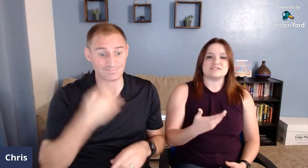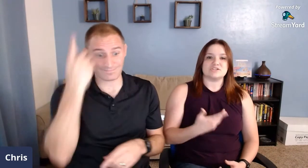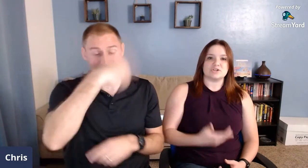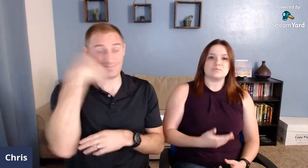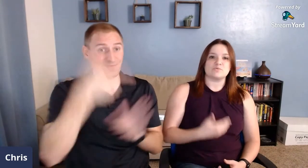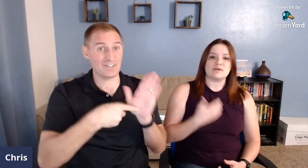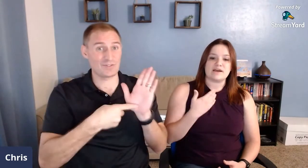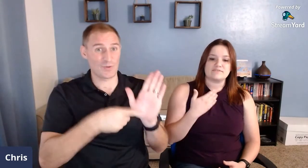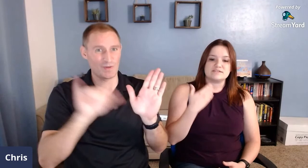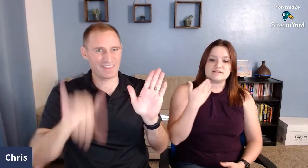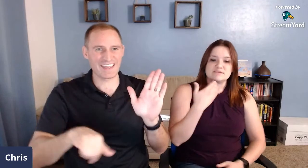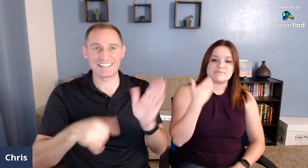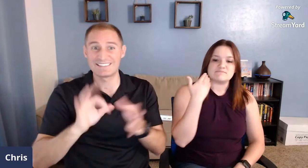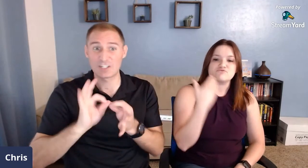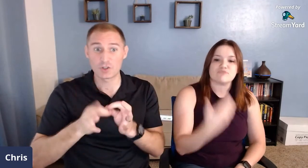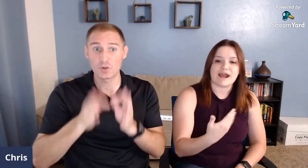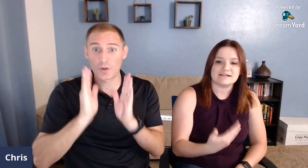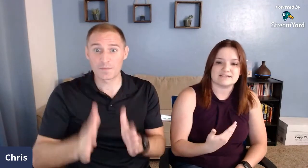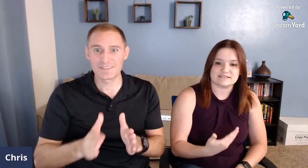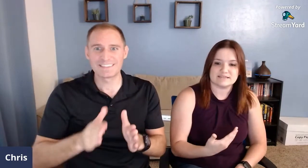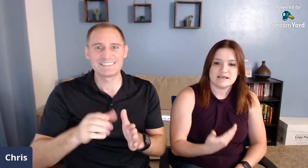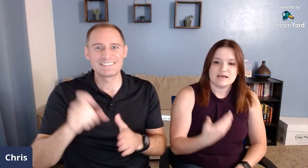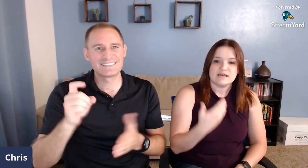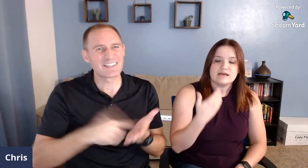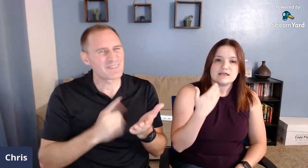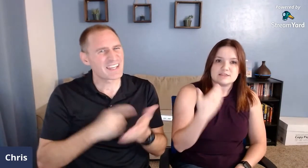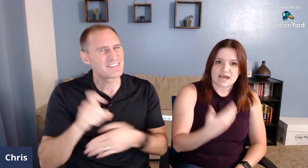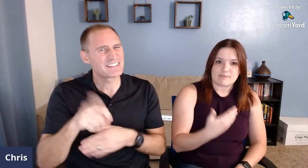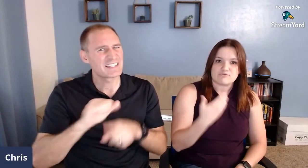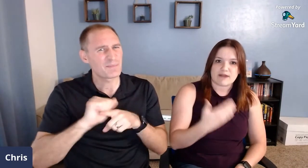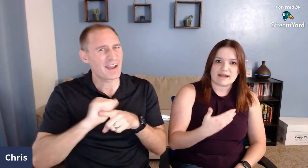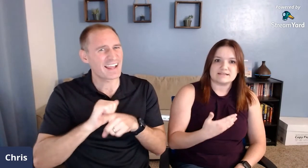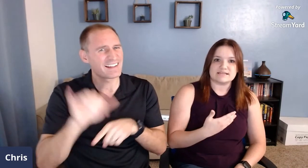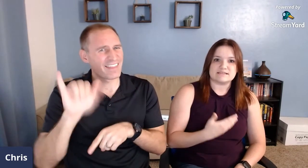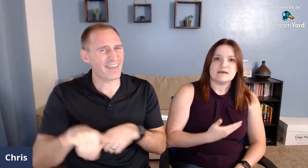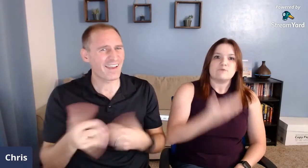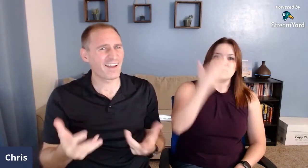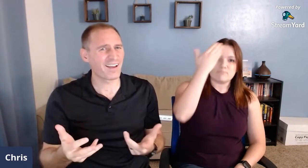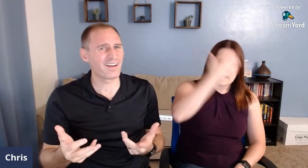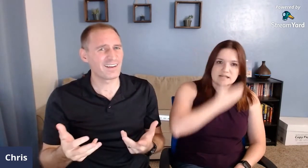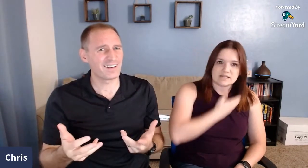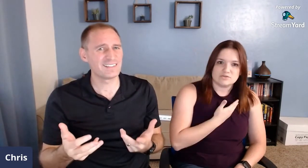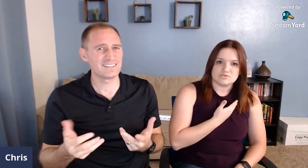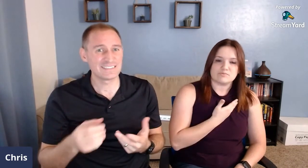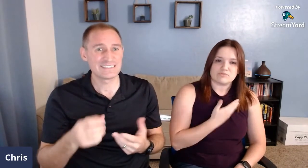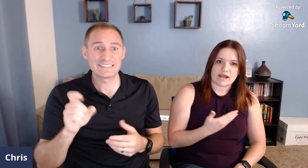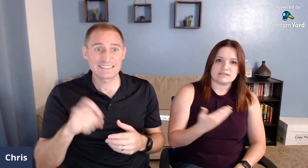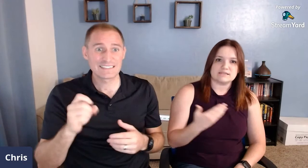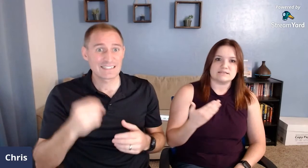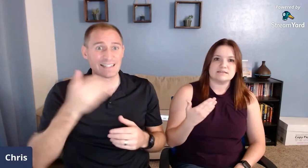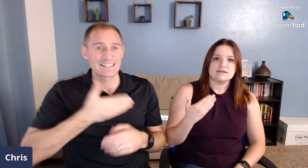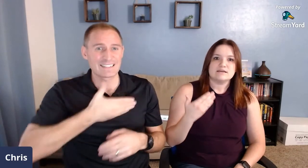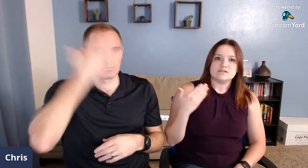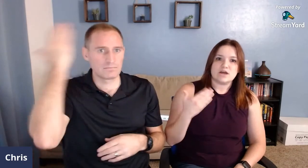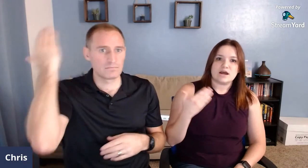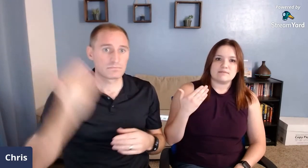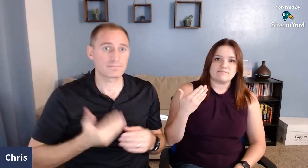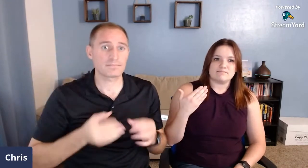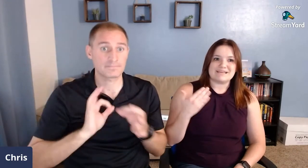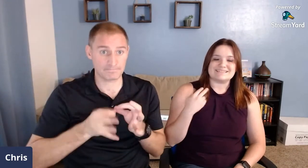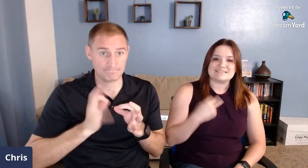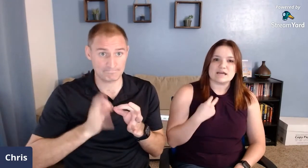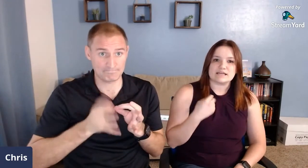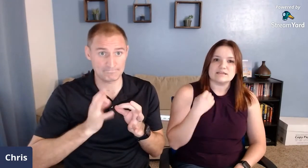So as an interpreter, we have to sometimes practice that, practice remaining neutral, practice